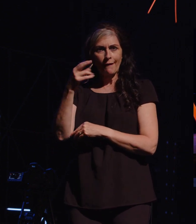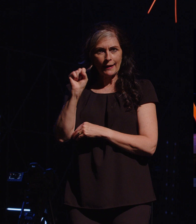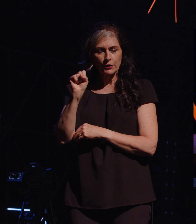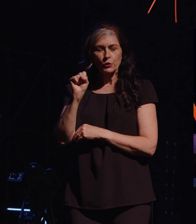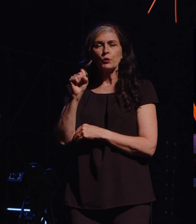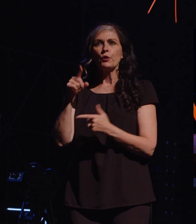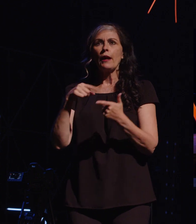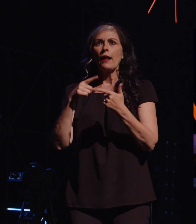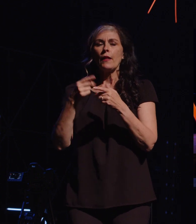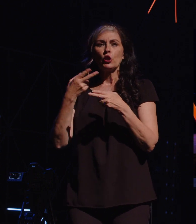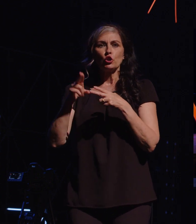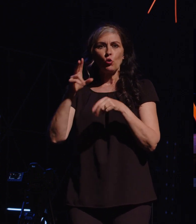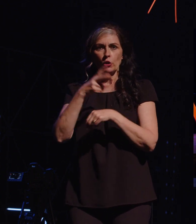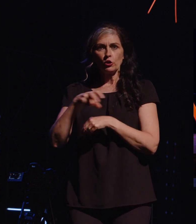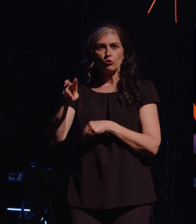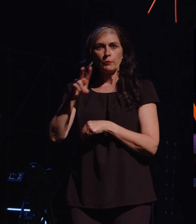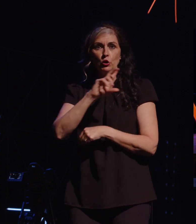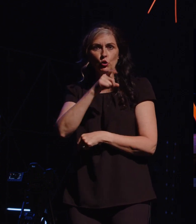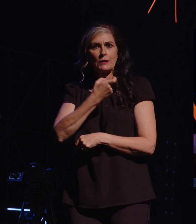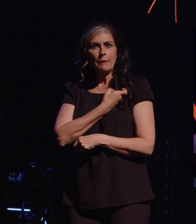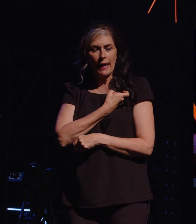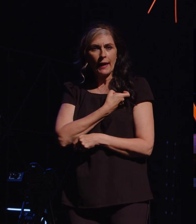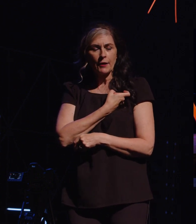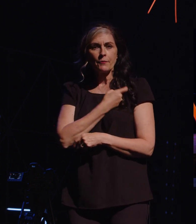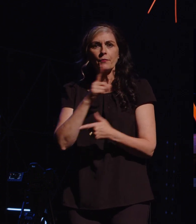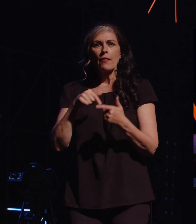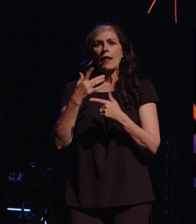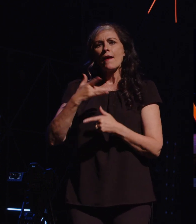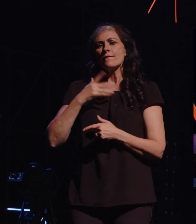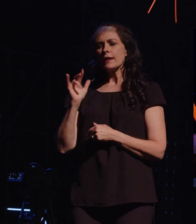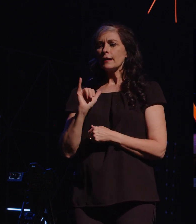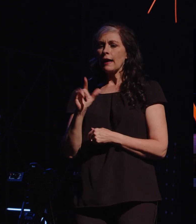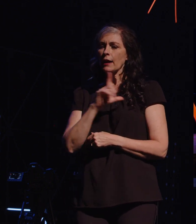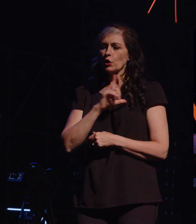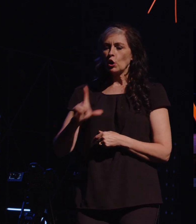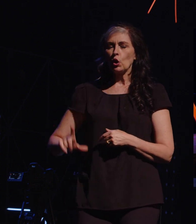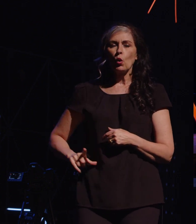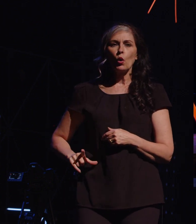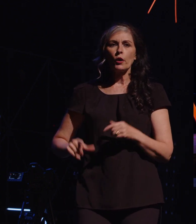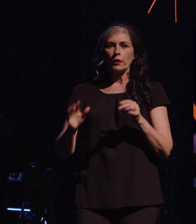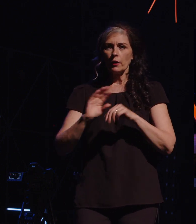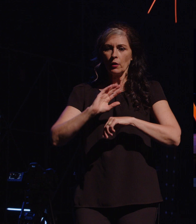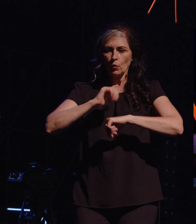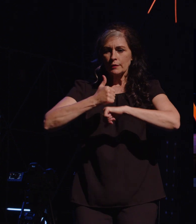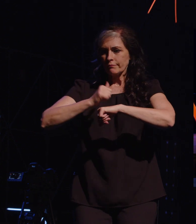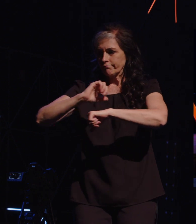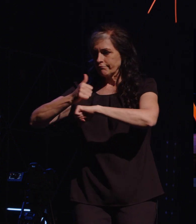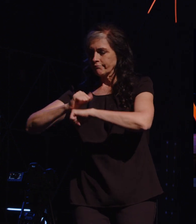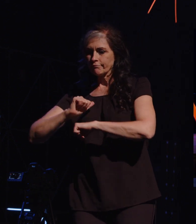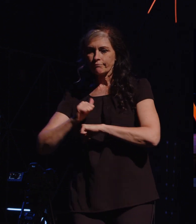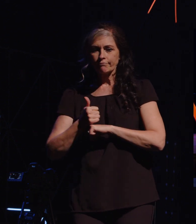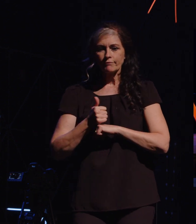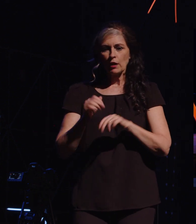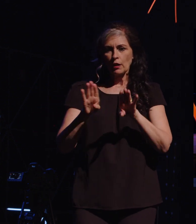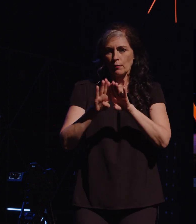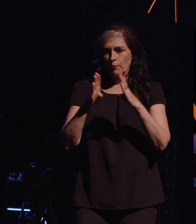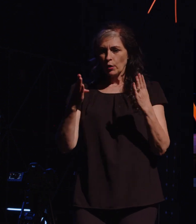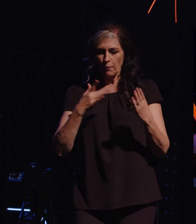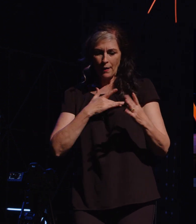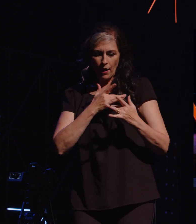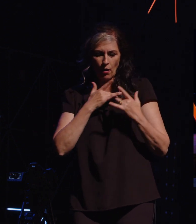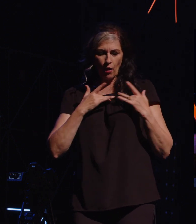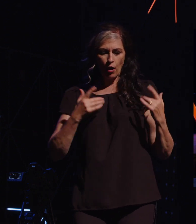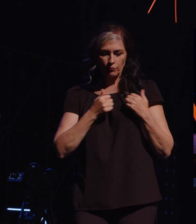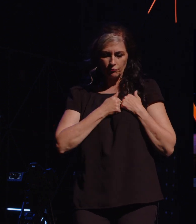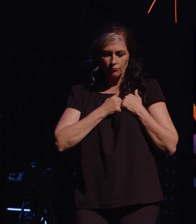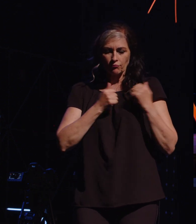high school and a short-term trip to Spain. And so I feel like the Lord was was planting those seeds, right? Opening the door of my heart to be willing